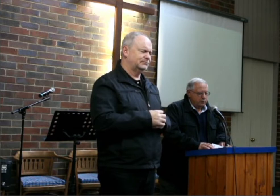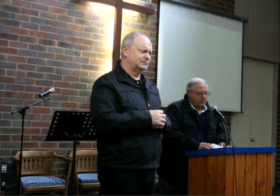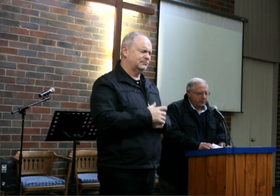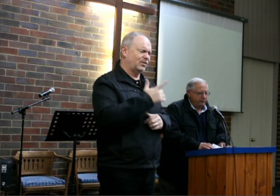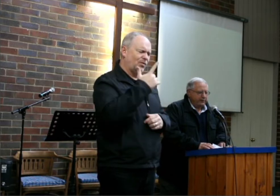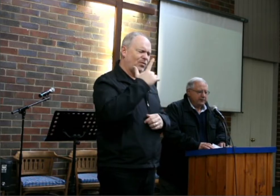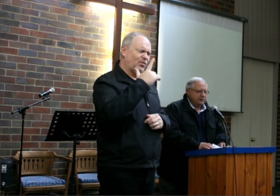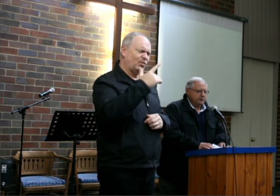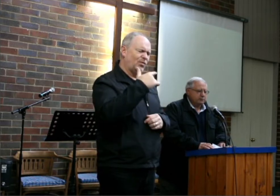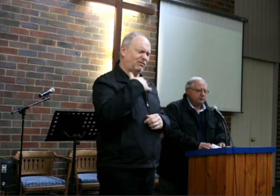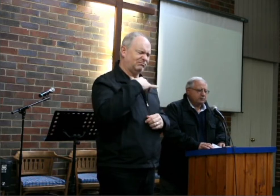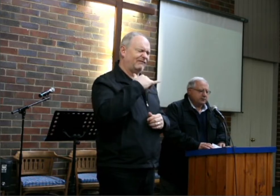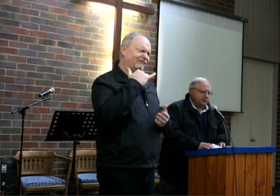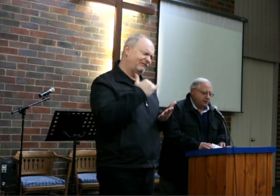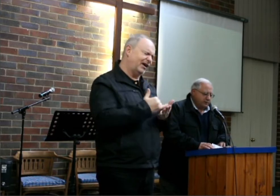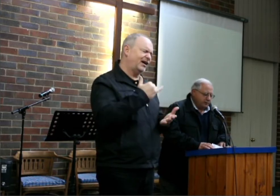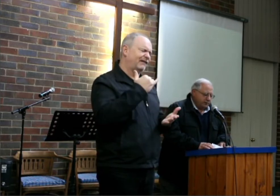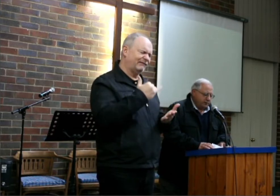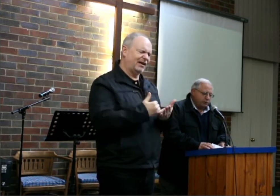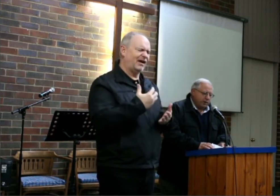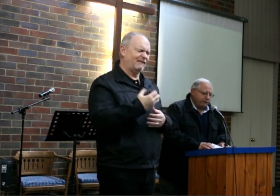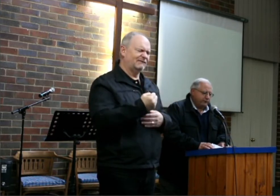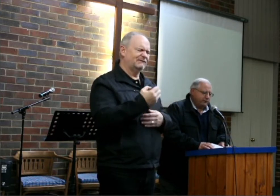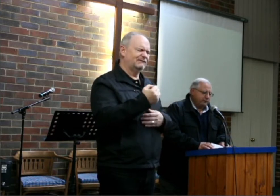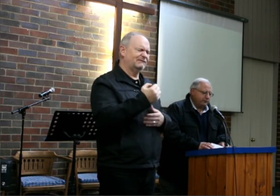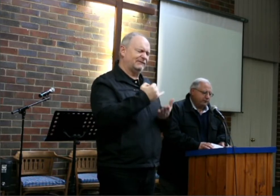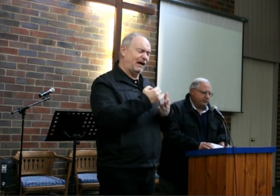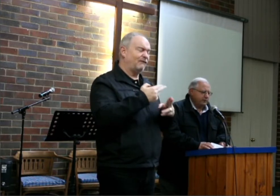Lord, we have failed to love